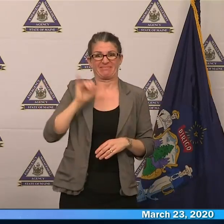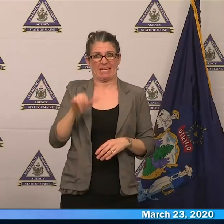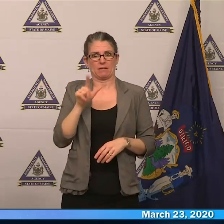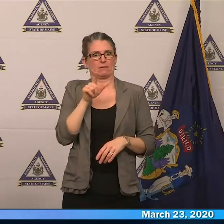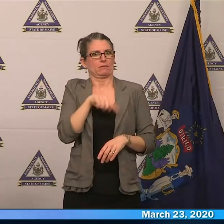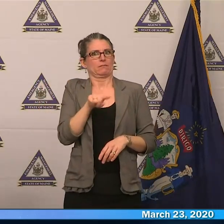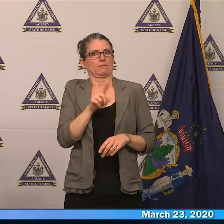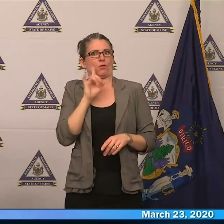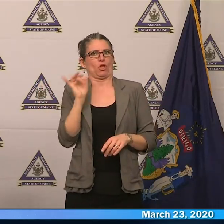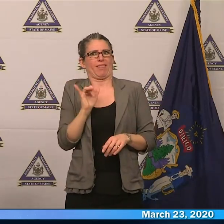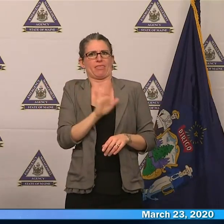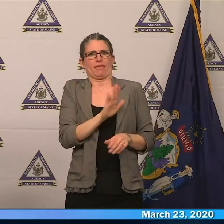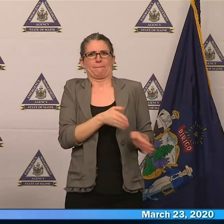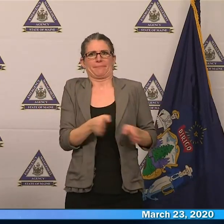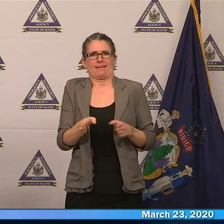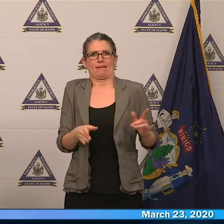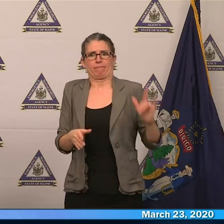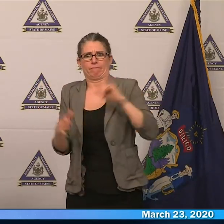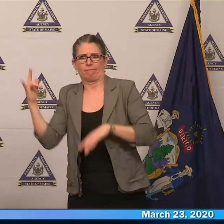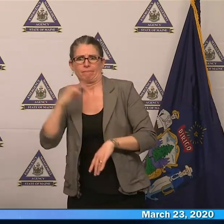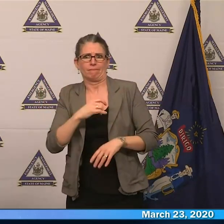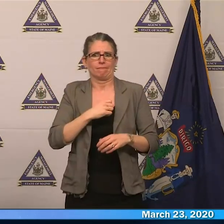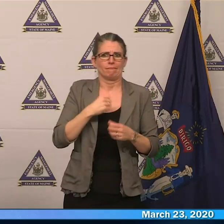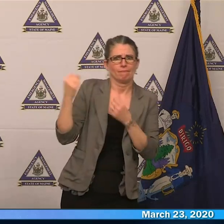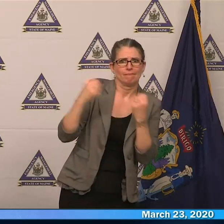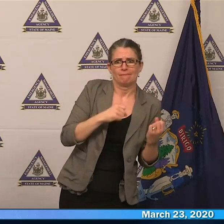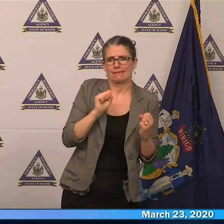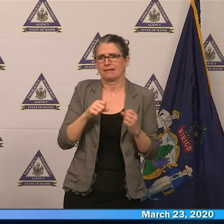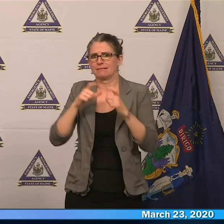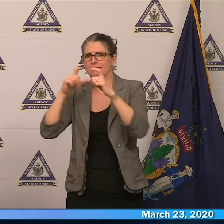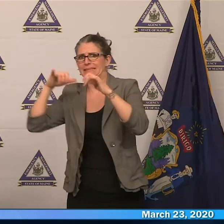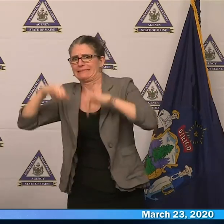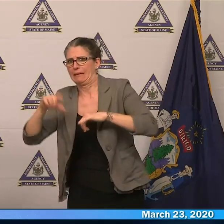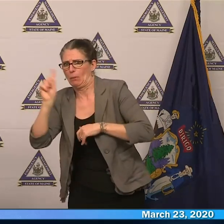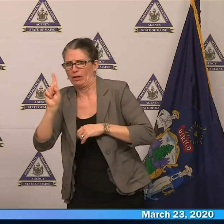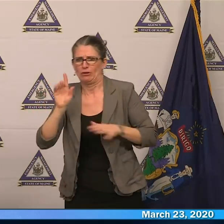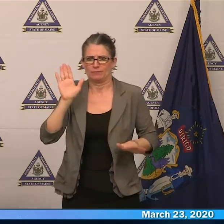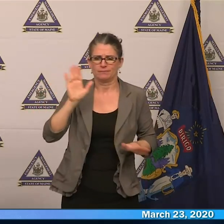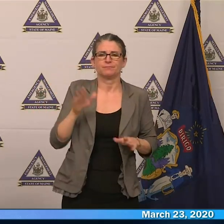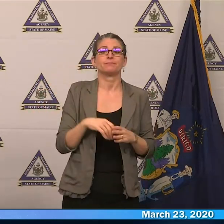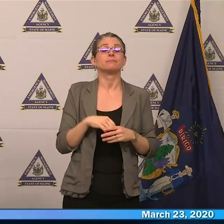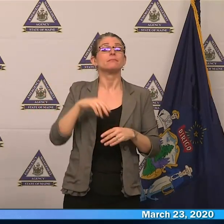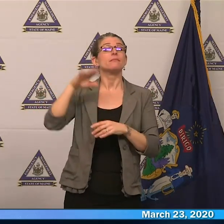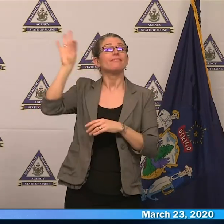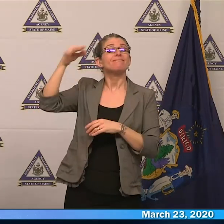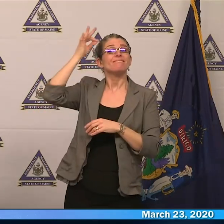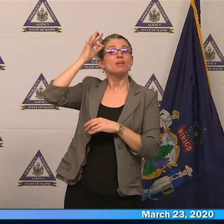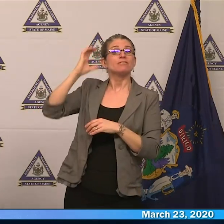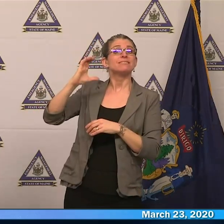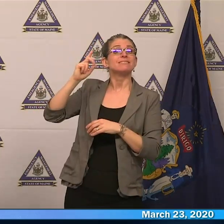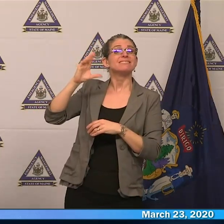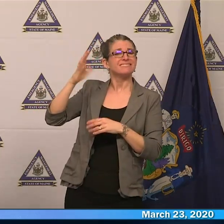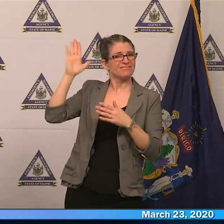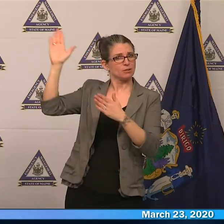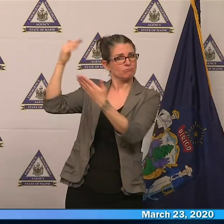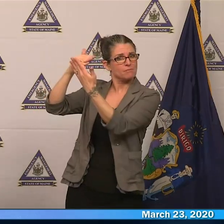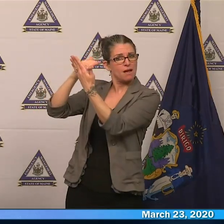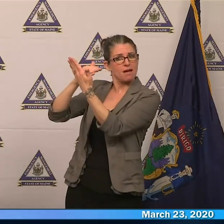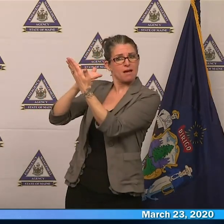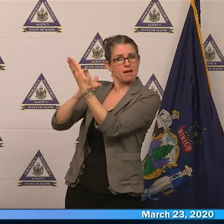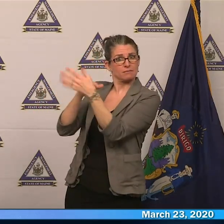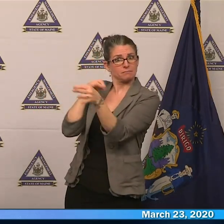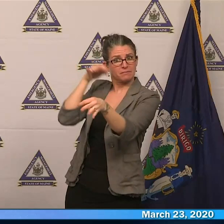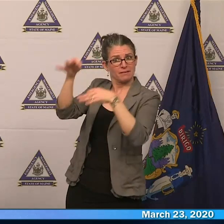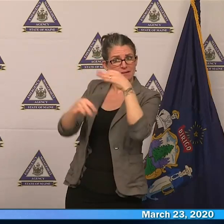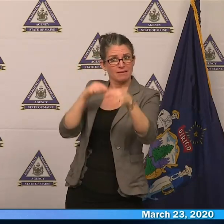the latest guidance from the US CDC. As of right now, if individuals are returning from other countries that